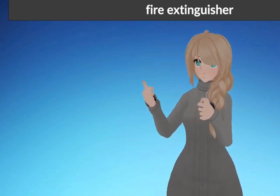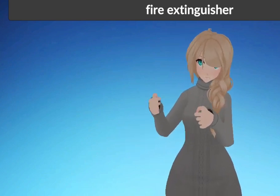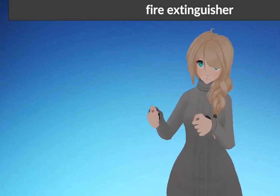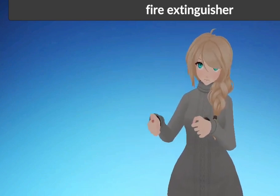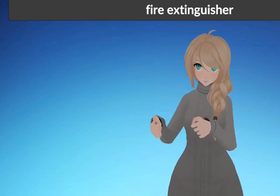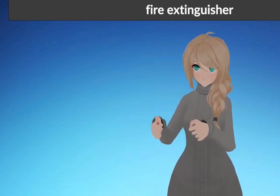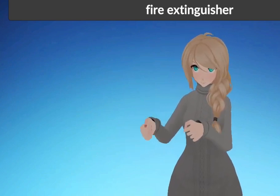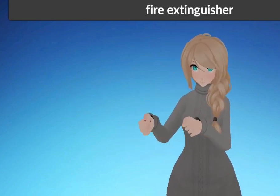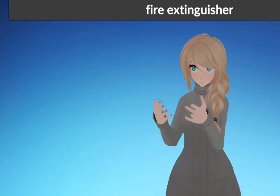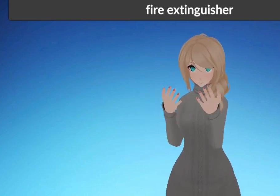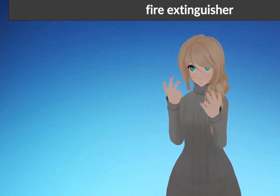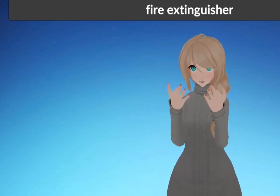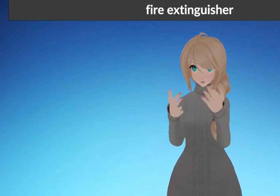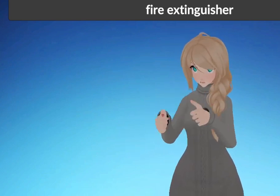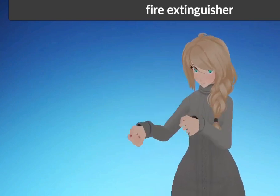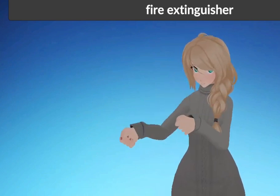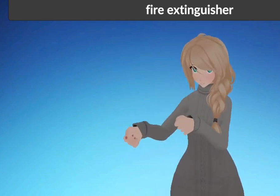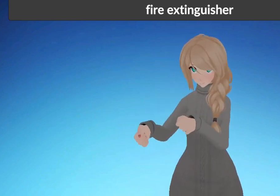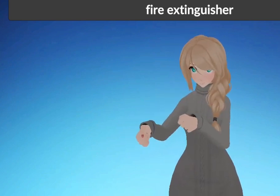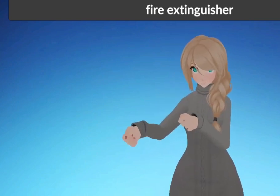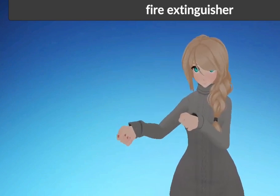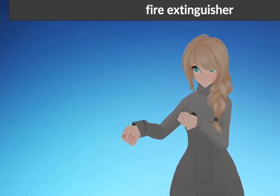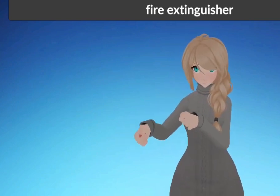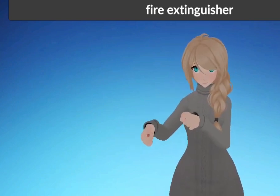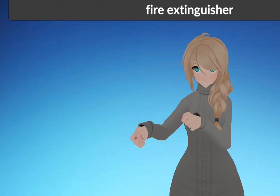Try my best. Fire, yes.